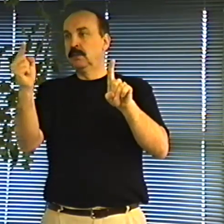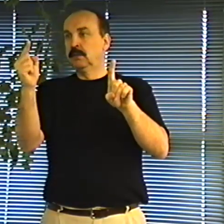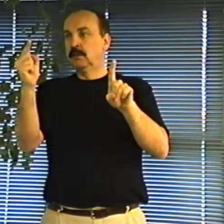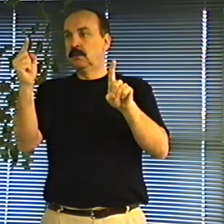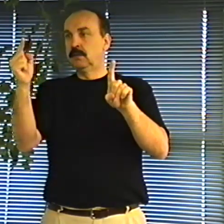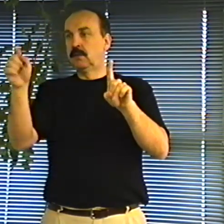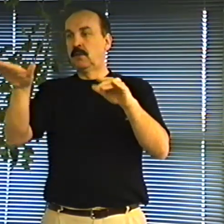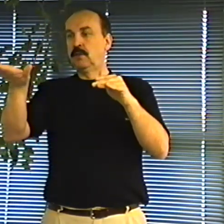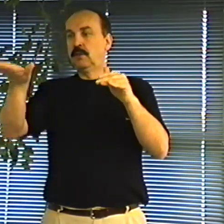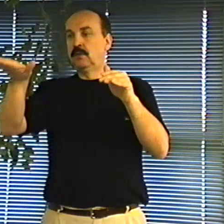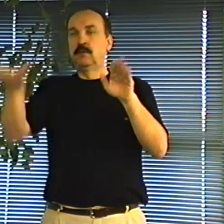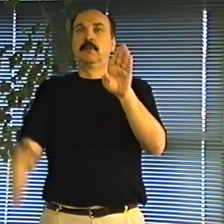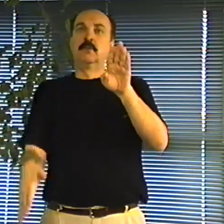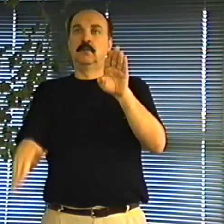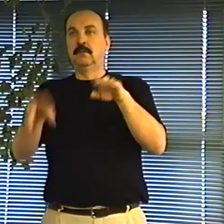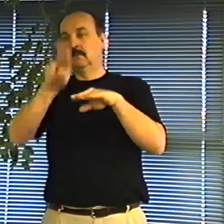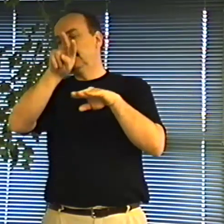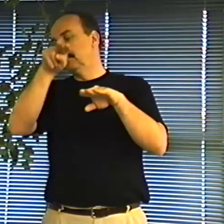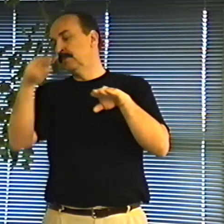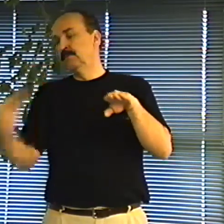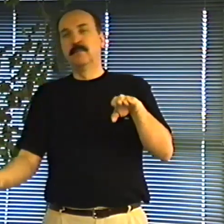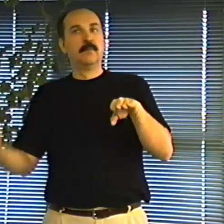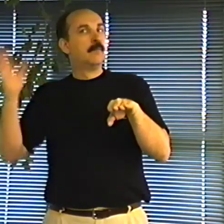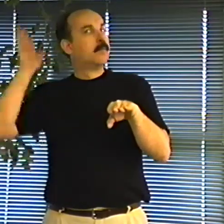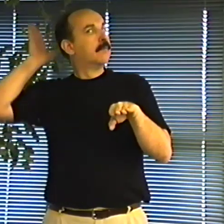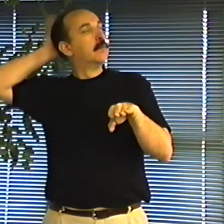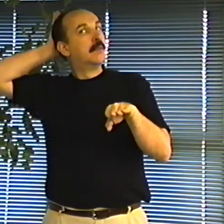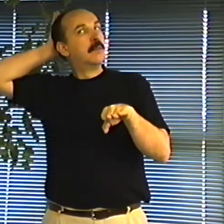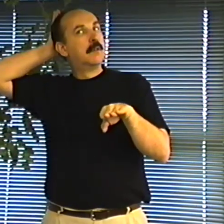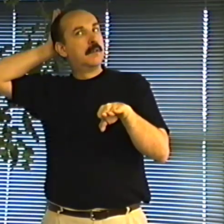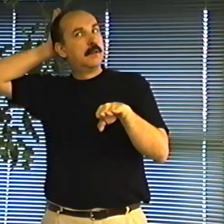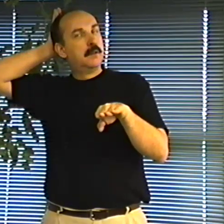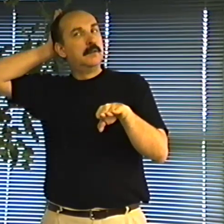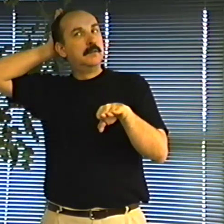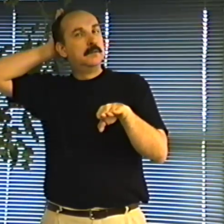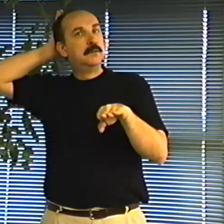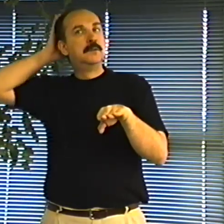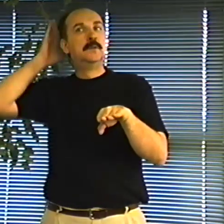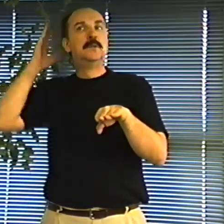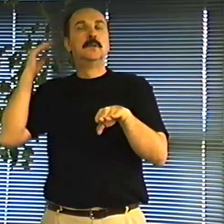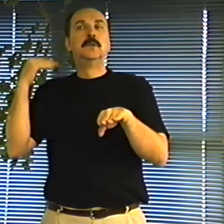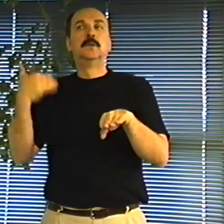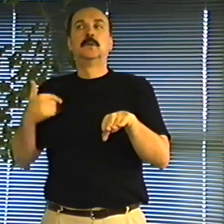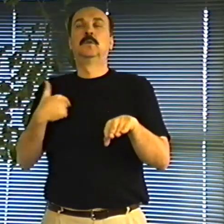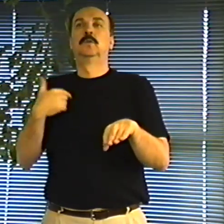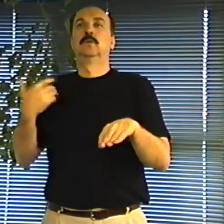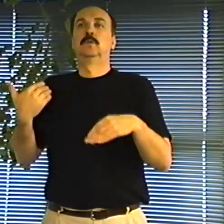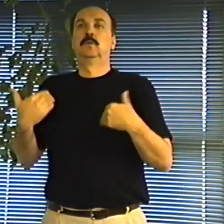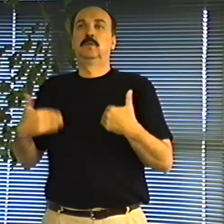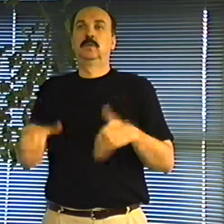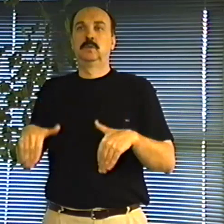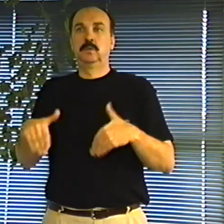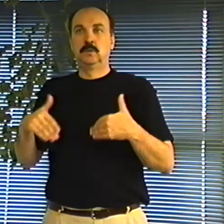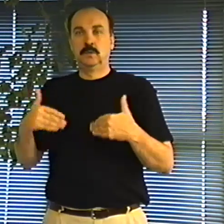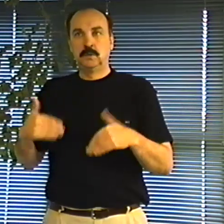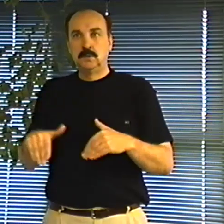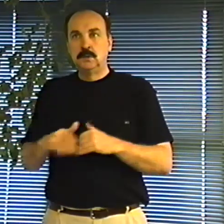loose and the wooden slat had separated and my father had fallen and hit his head quite bad.